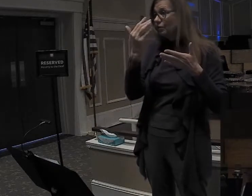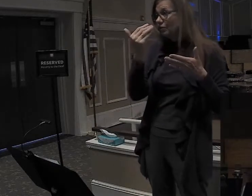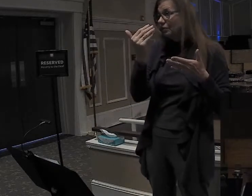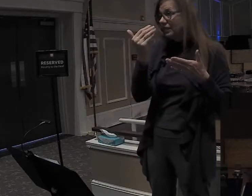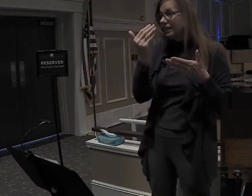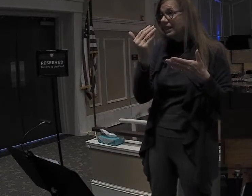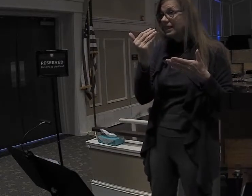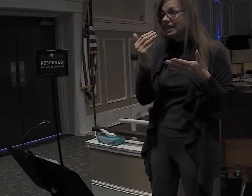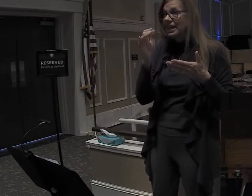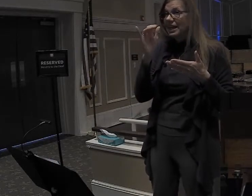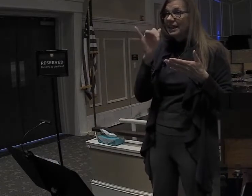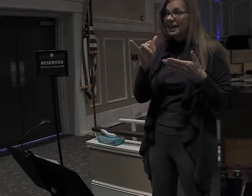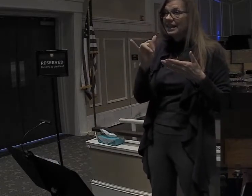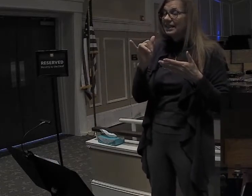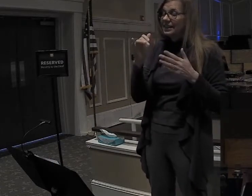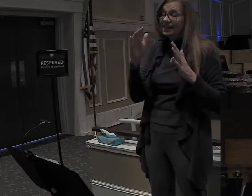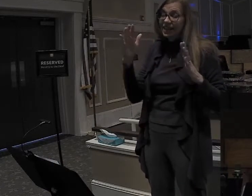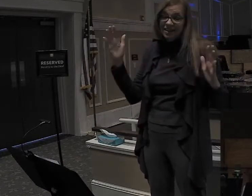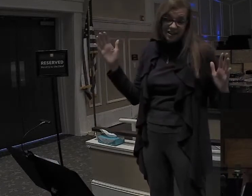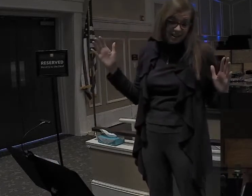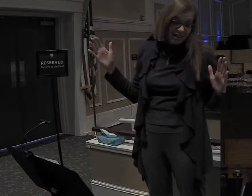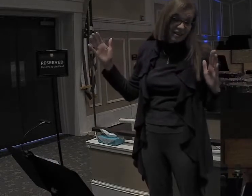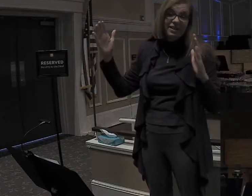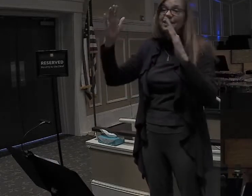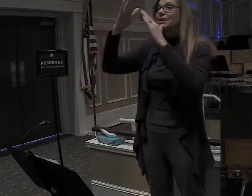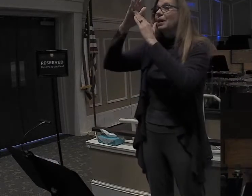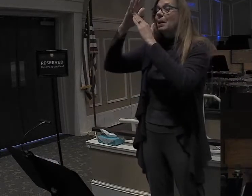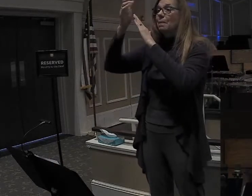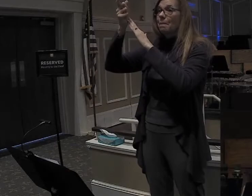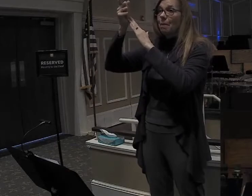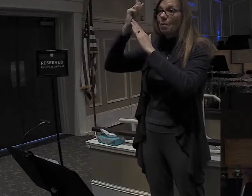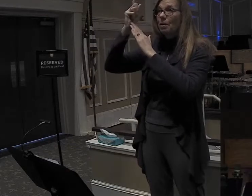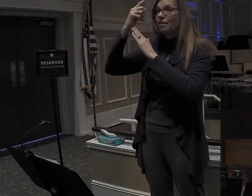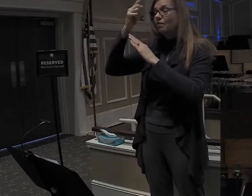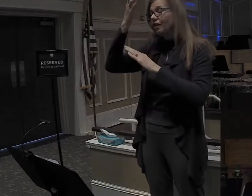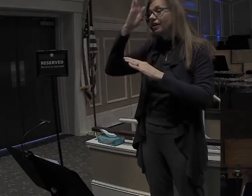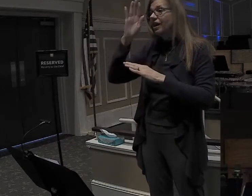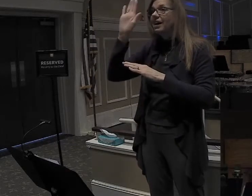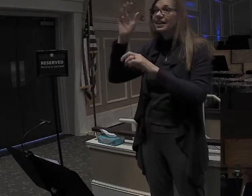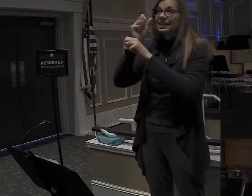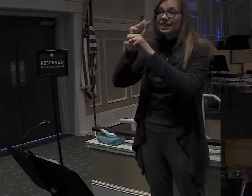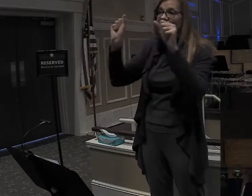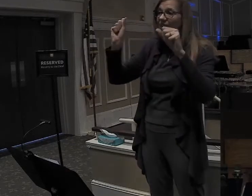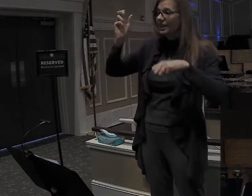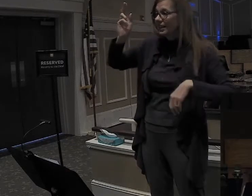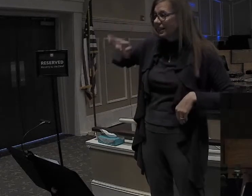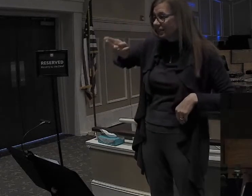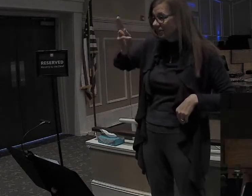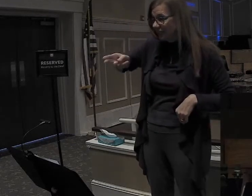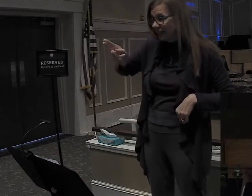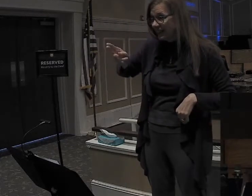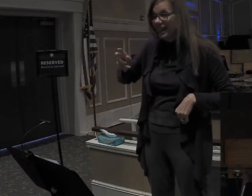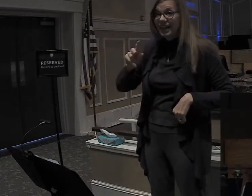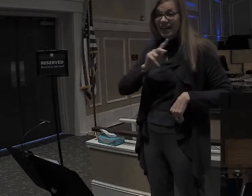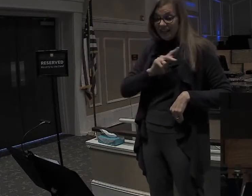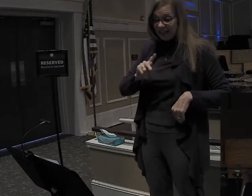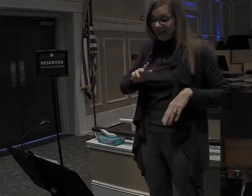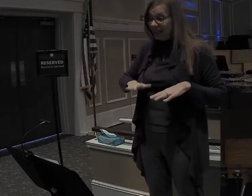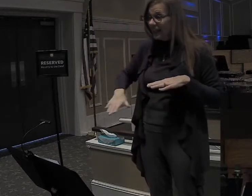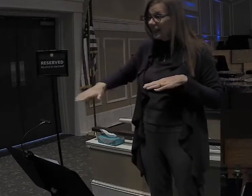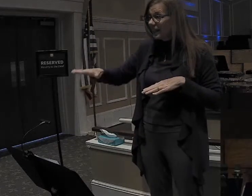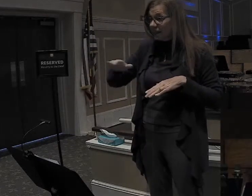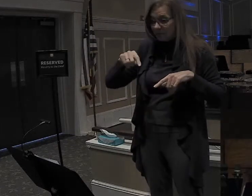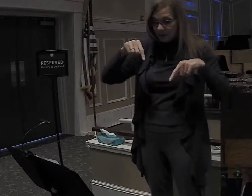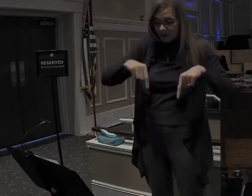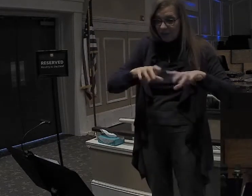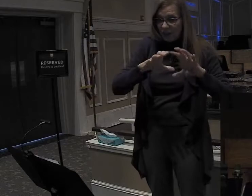this is the apex moment of God's salvation history. That the kingdom of this world has